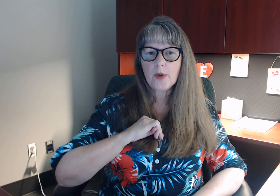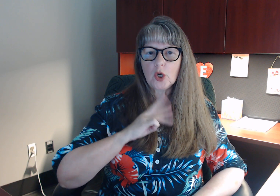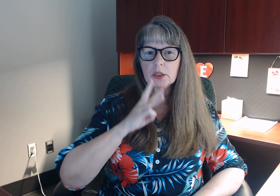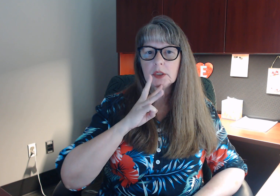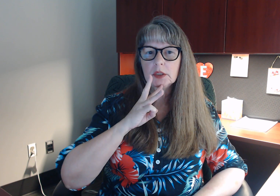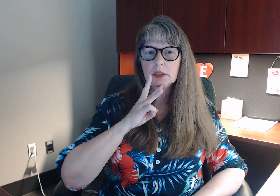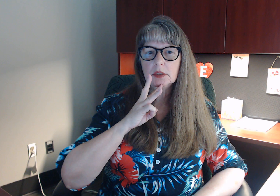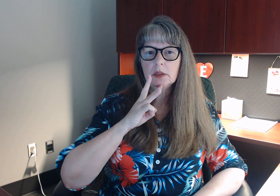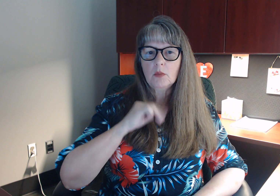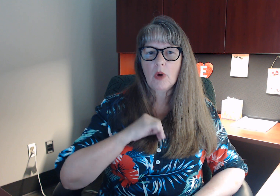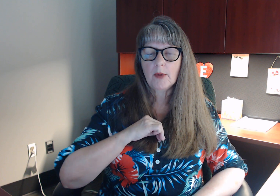Walmart, Walmart,